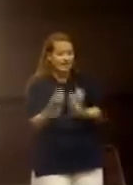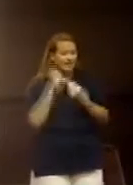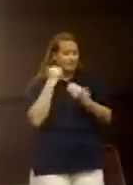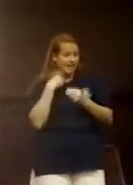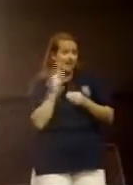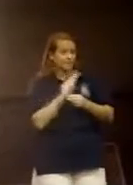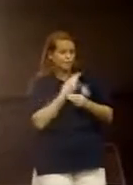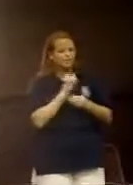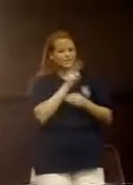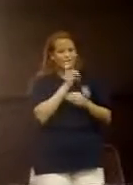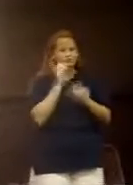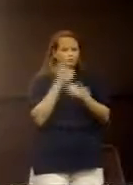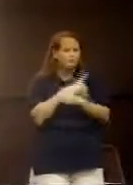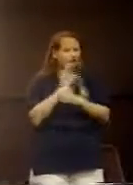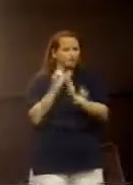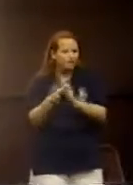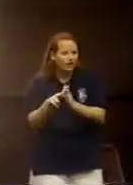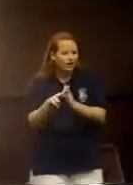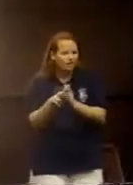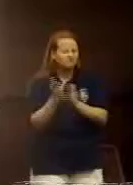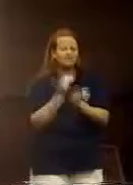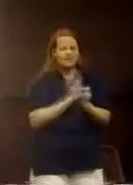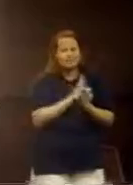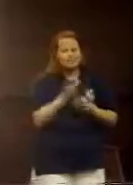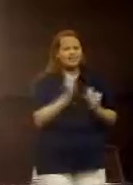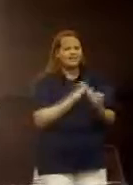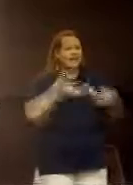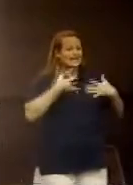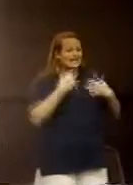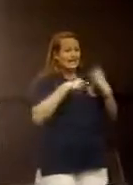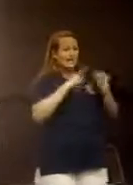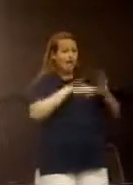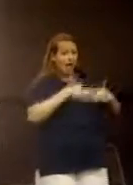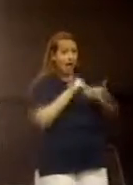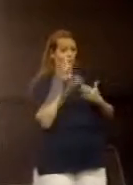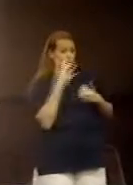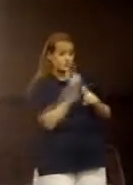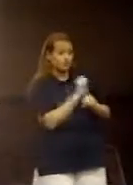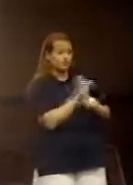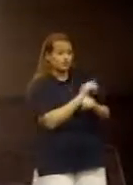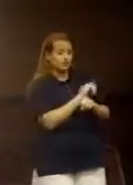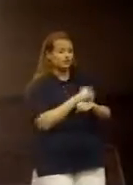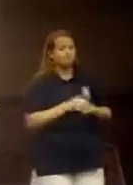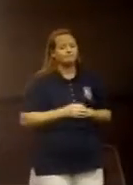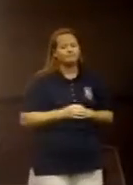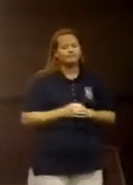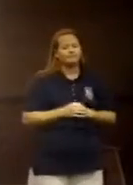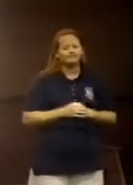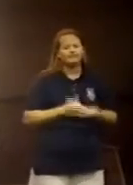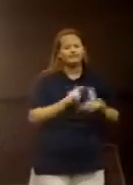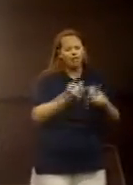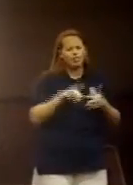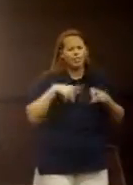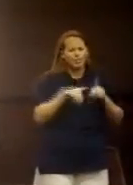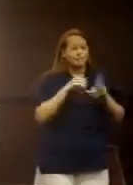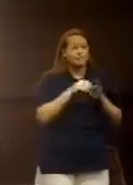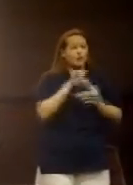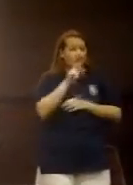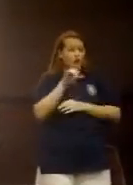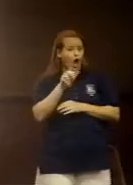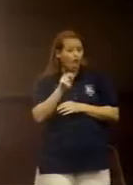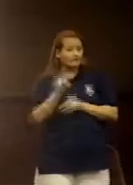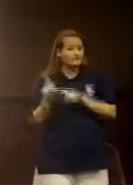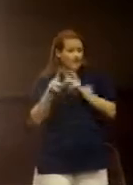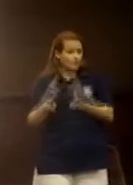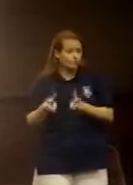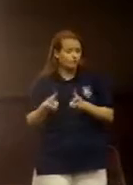2 days later. And they really got excited about how this was working. And a lot of the people in Austin as